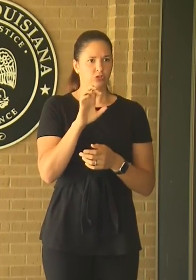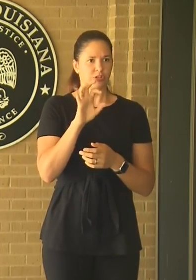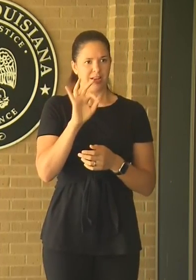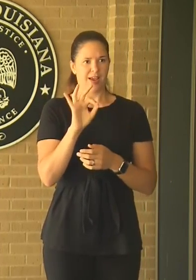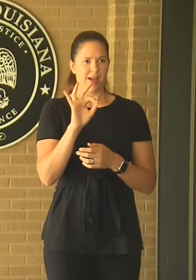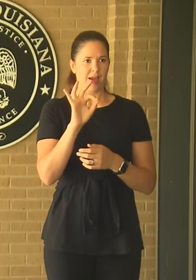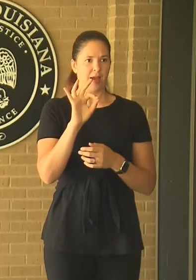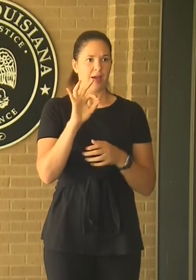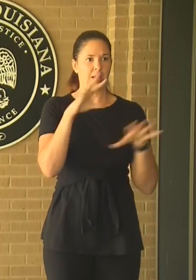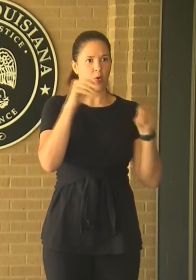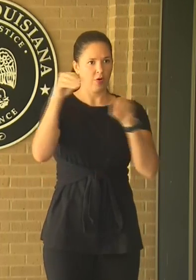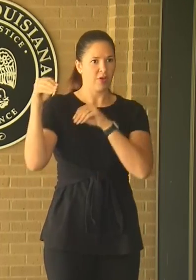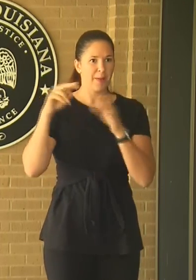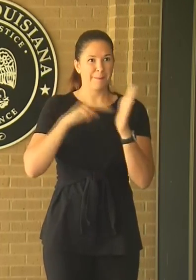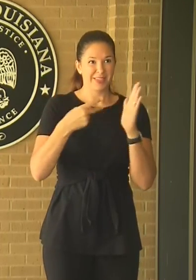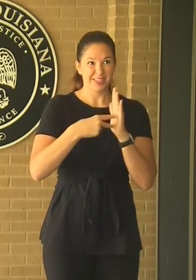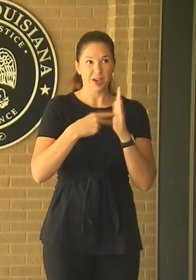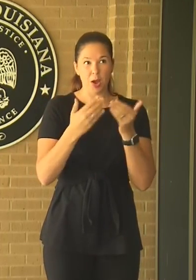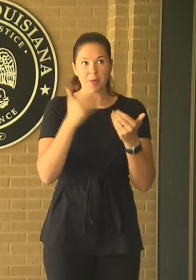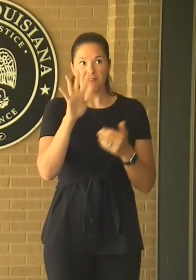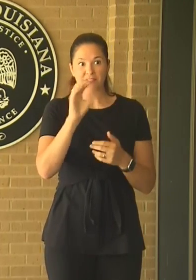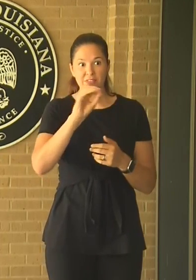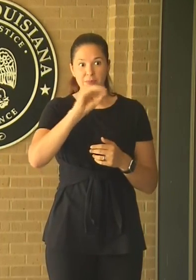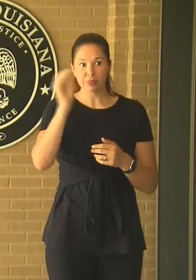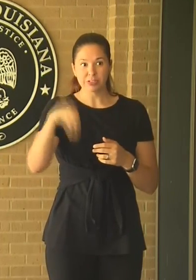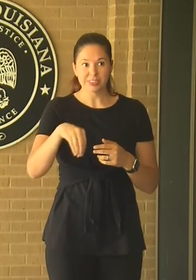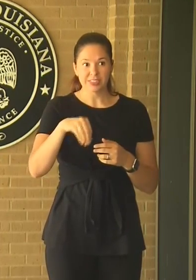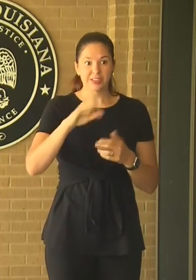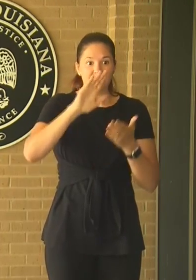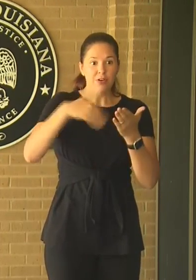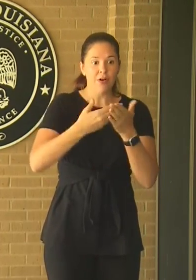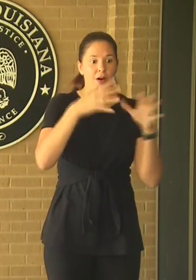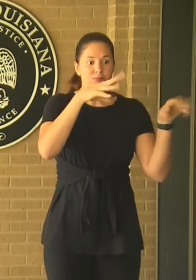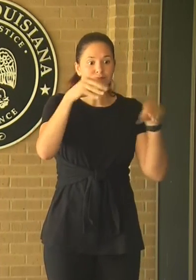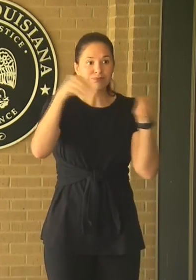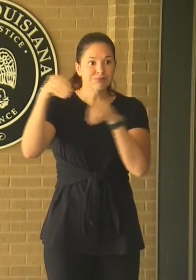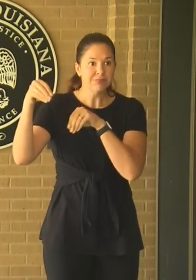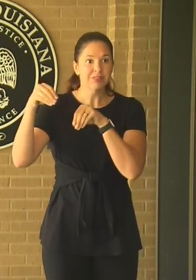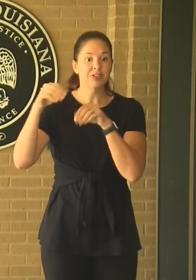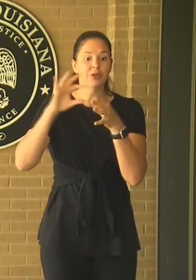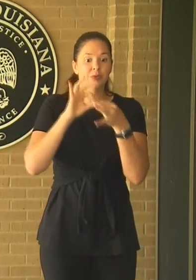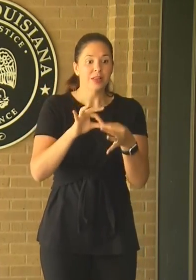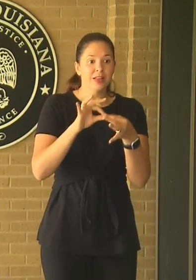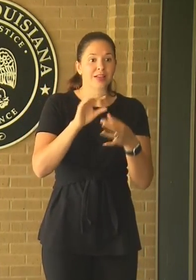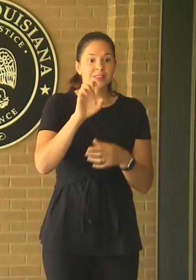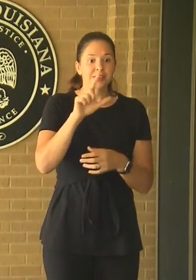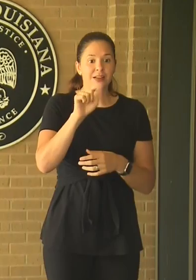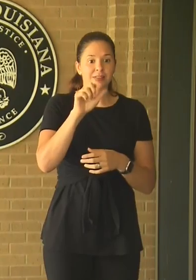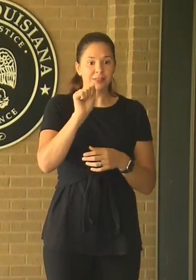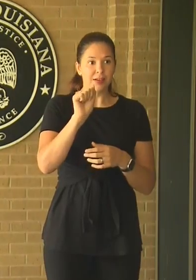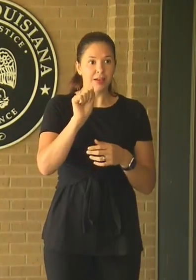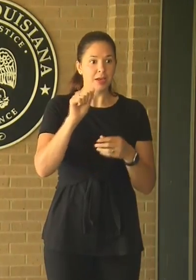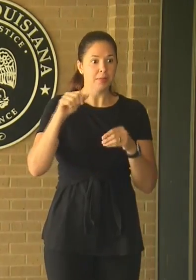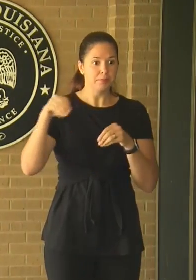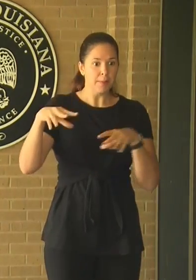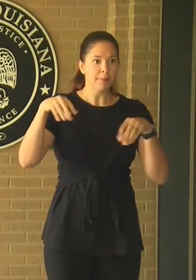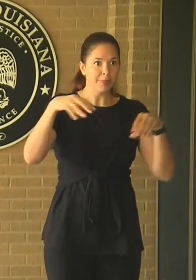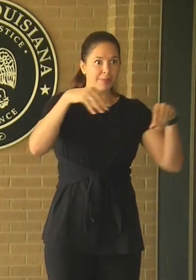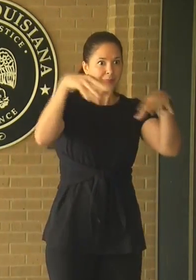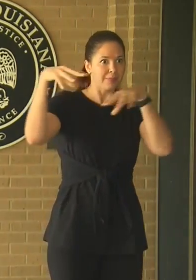348,609 power outages, which means almost 50% of all outages related to Delta have been